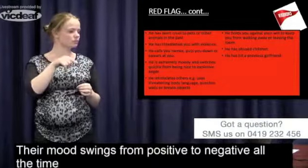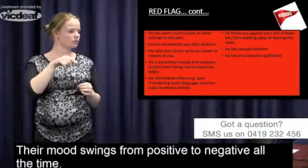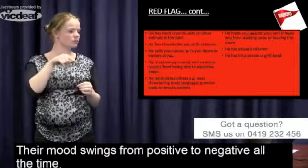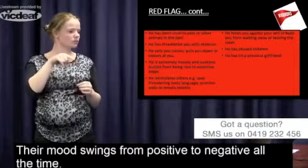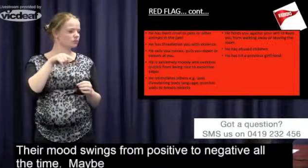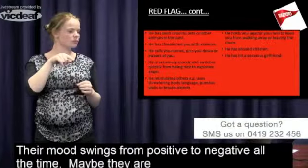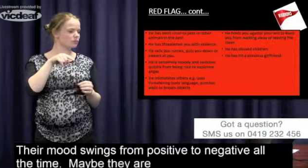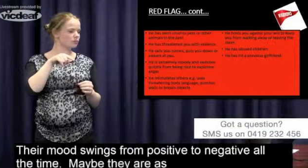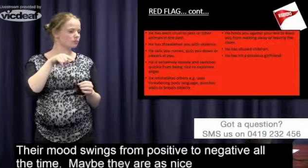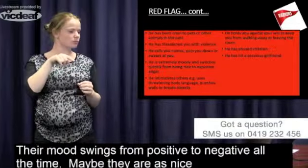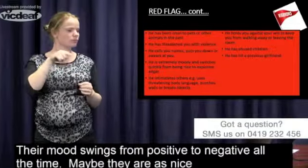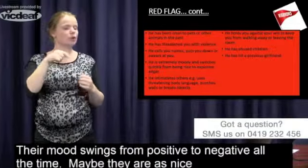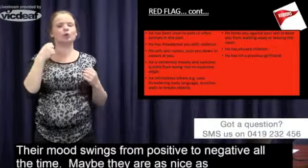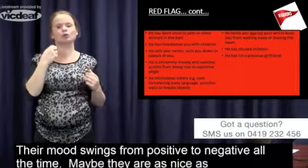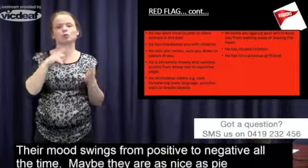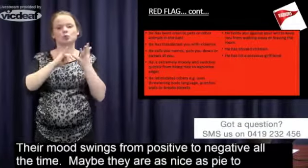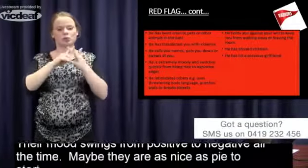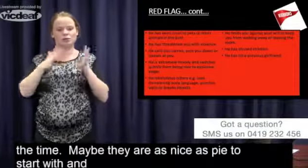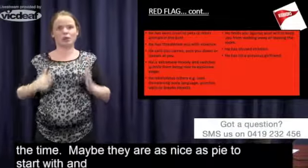all of a sudden they lose their temper.